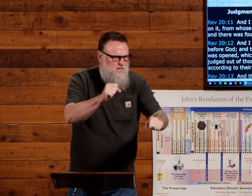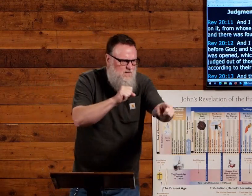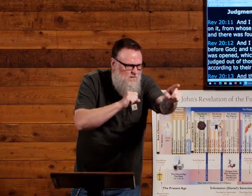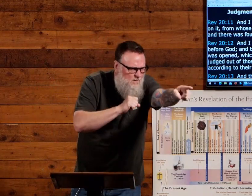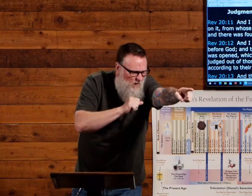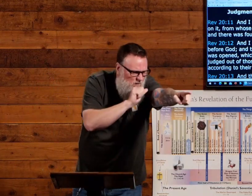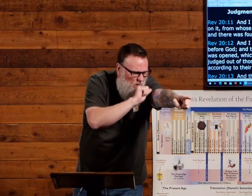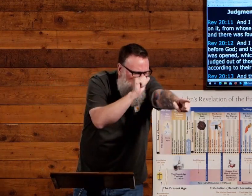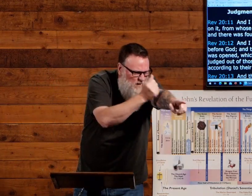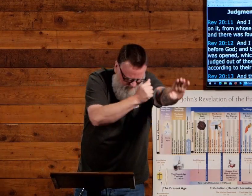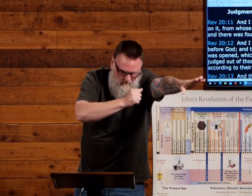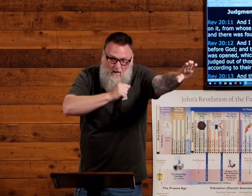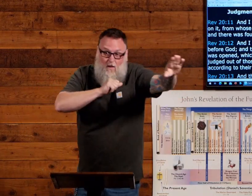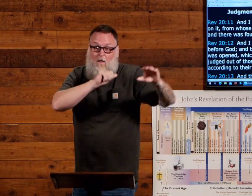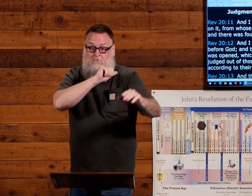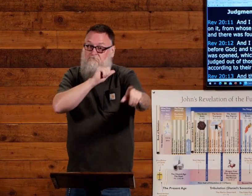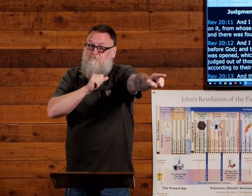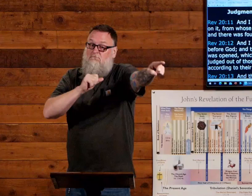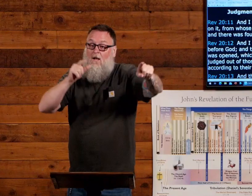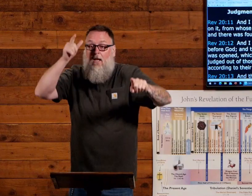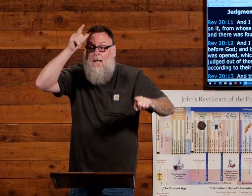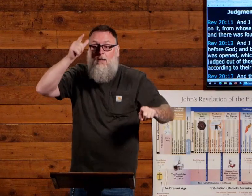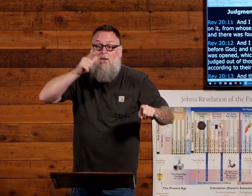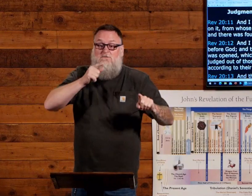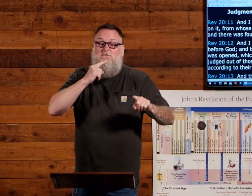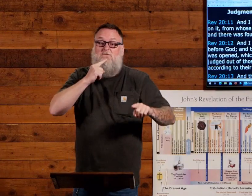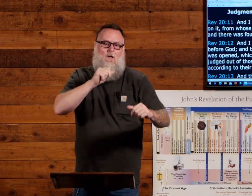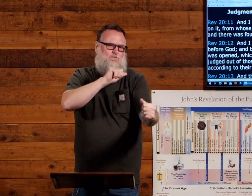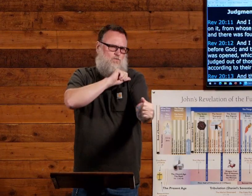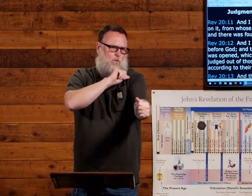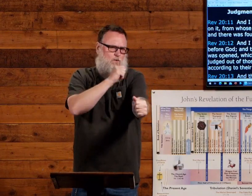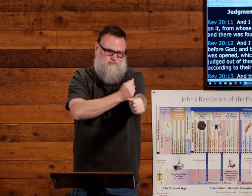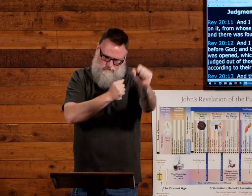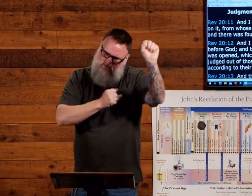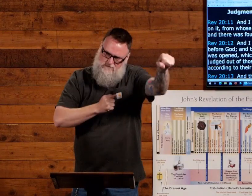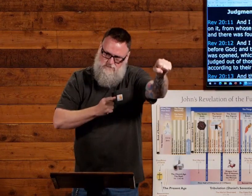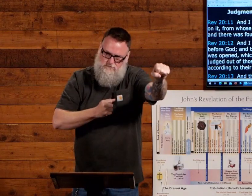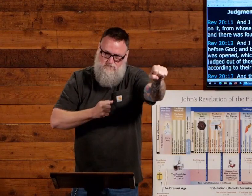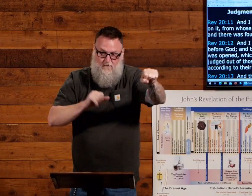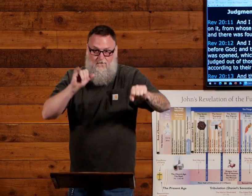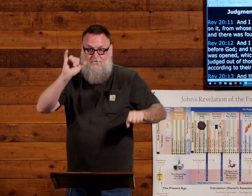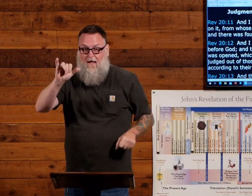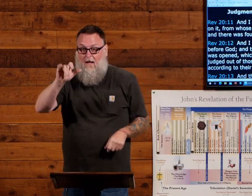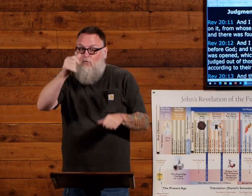Before I answer, Betsy, anybody else have? So Linda says authority.